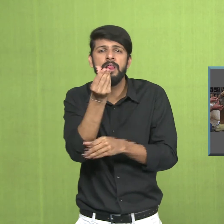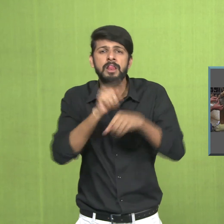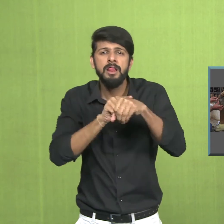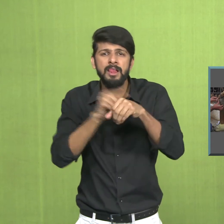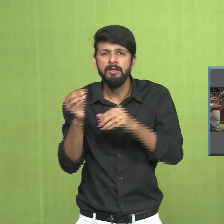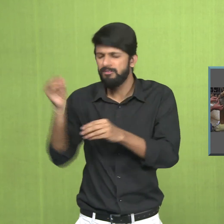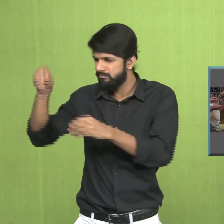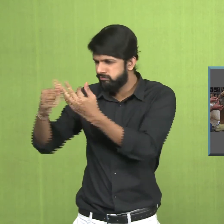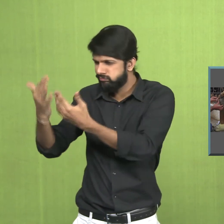inside this entire